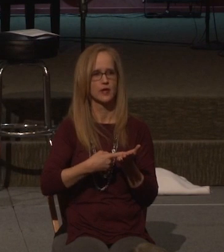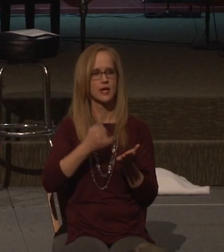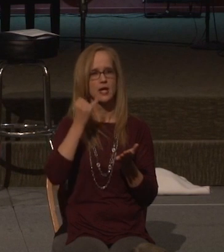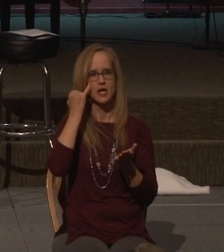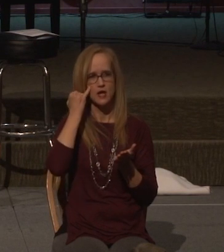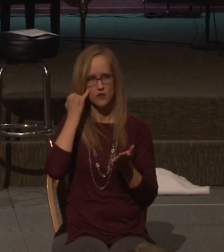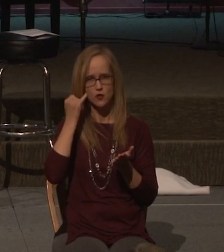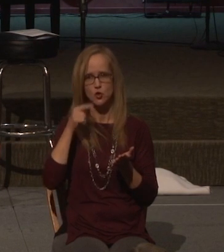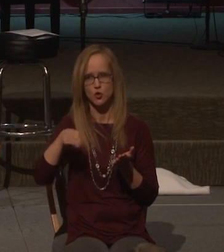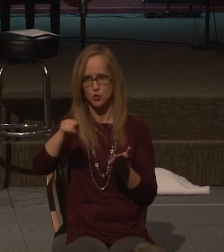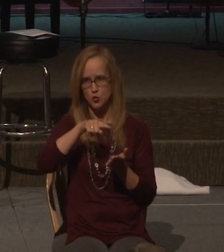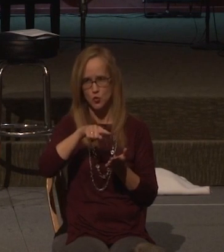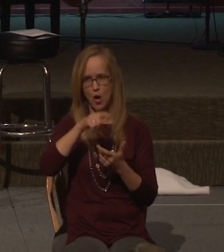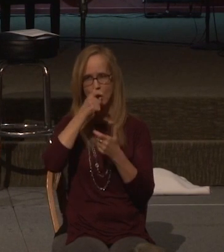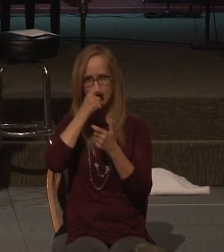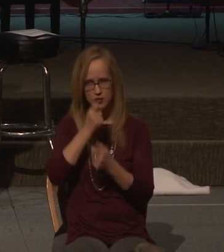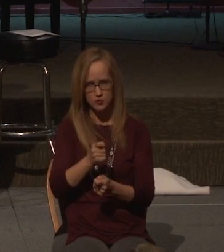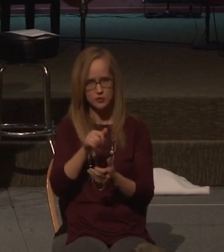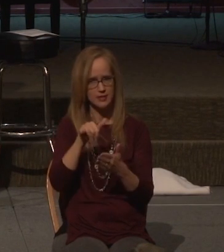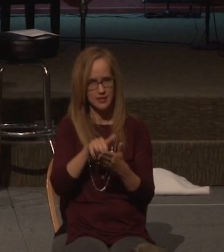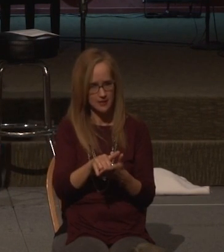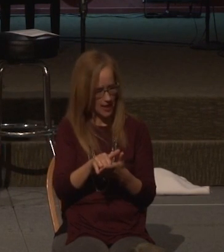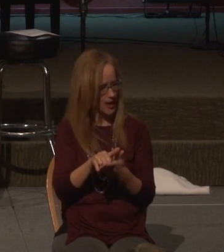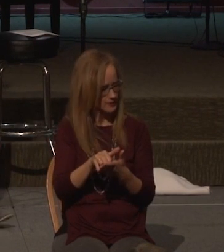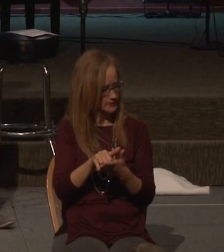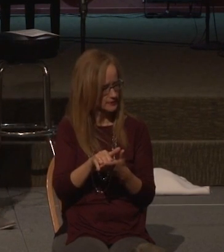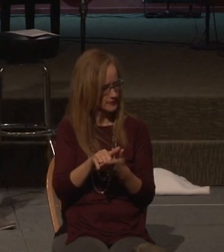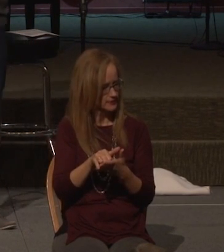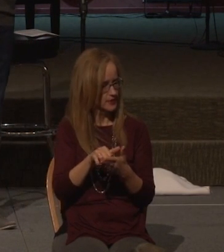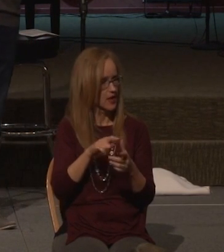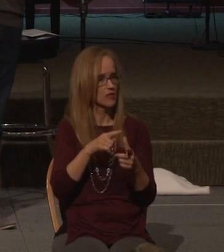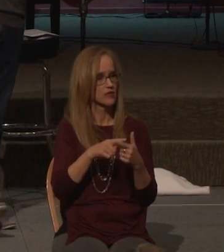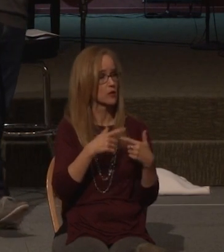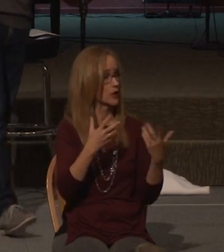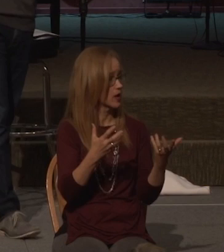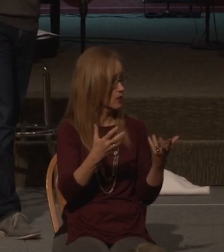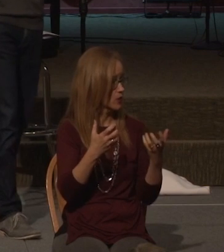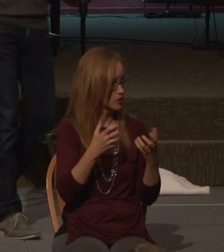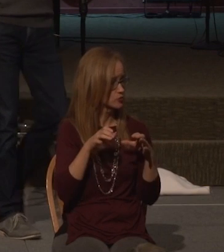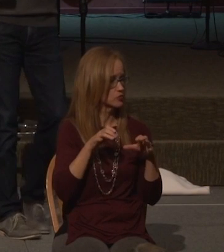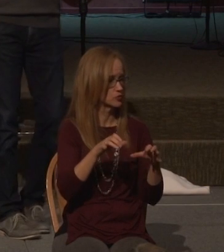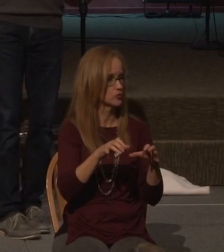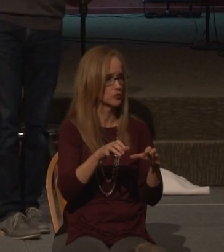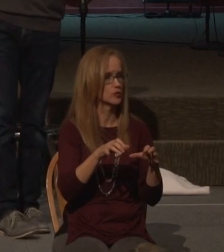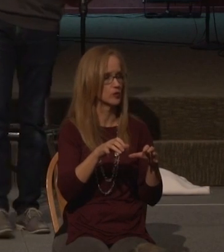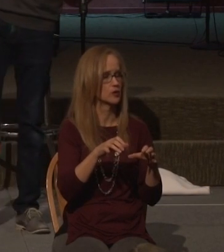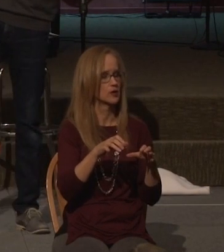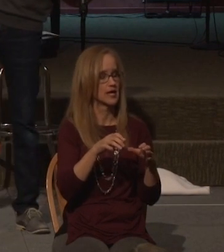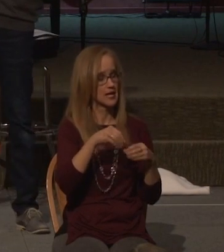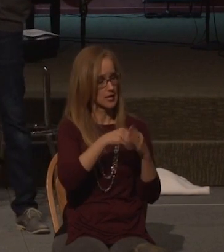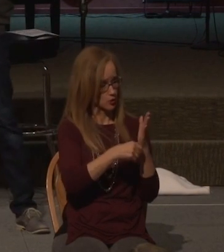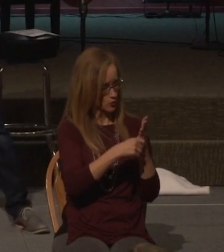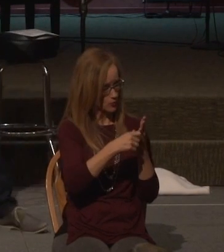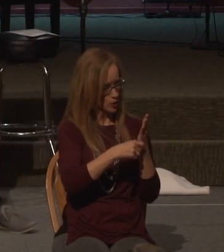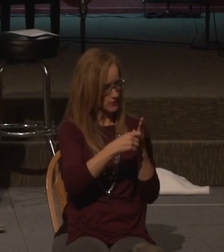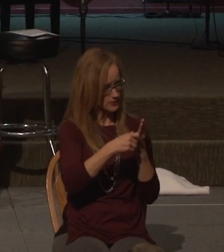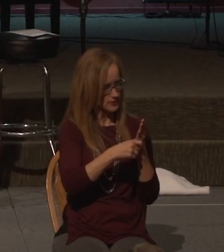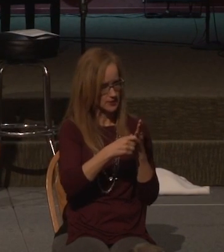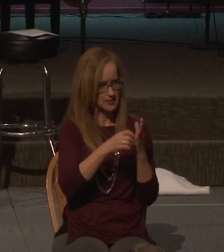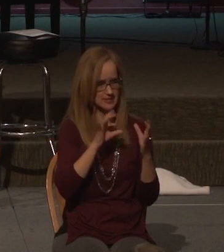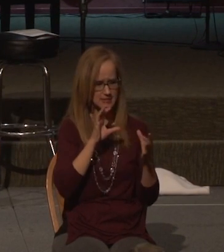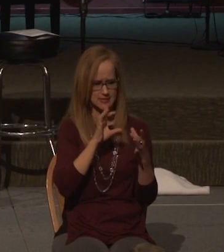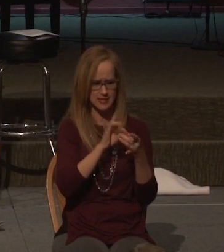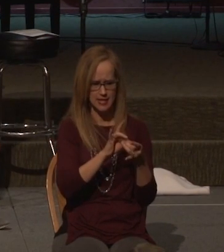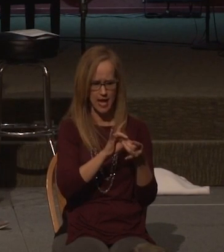If you are interested in that, then here's what I'd like to do. We referenced this earlier, but in your bulletin is this connection